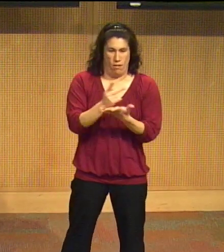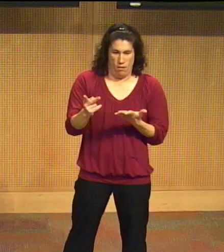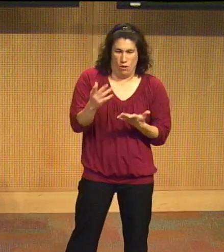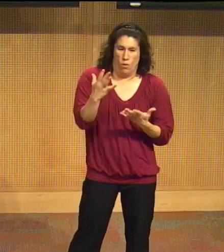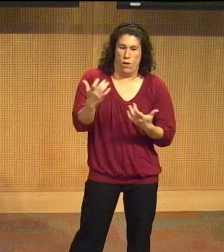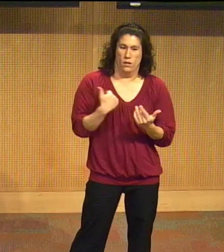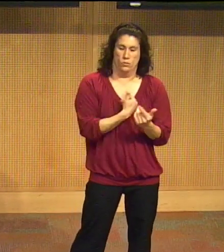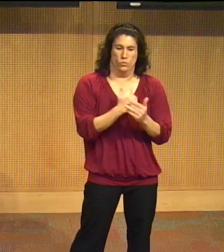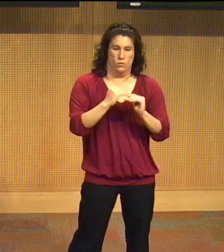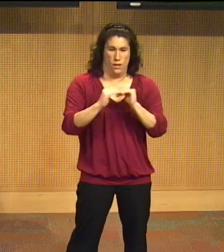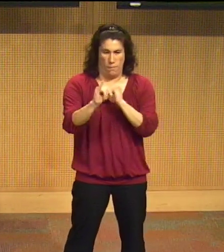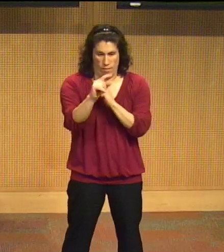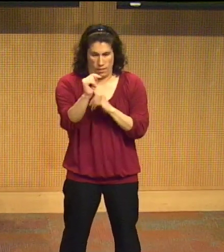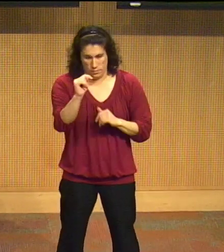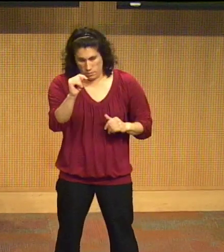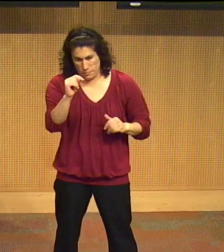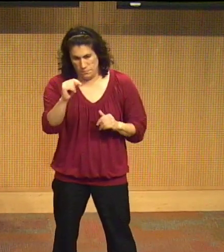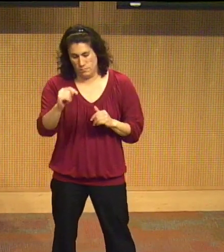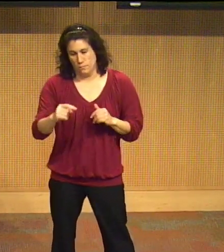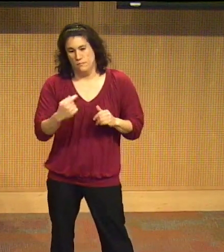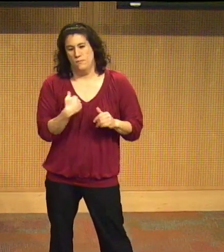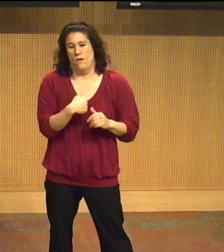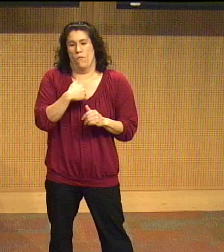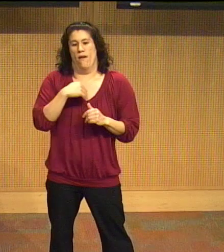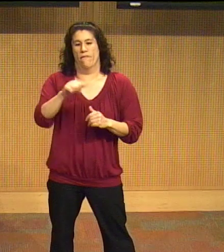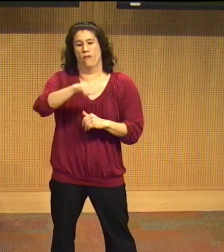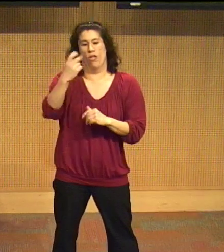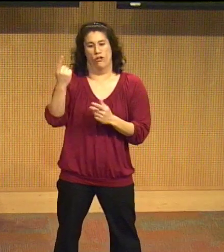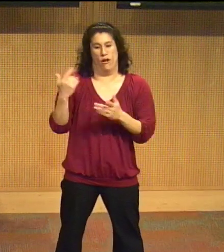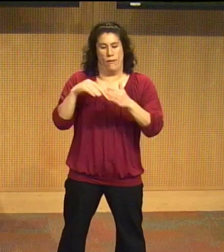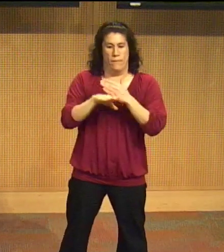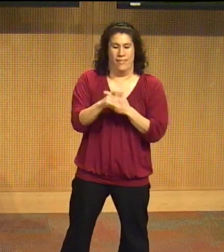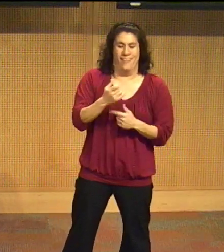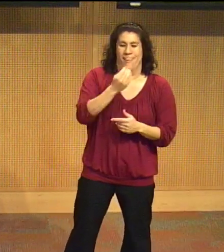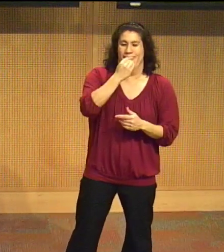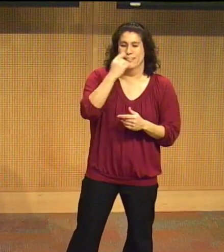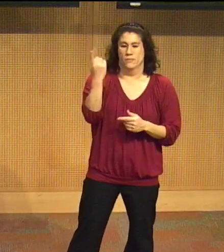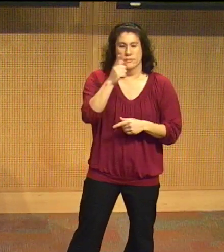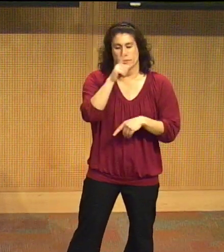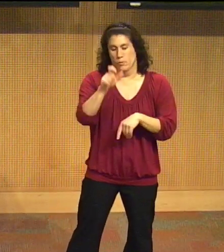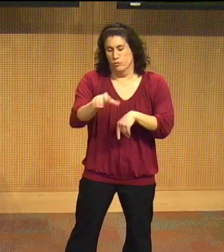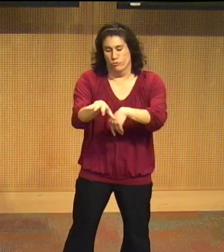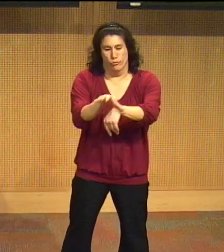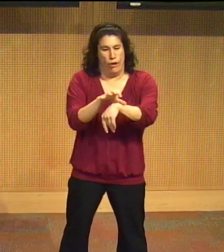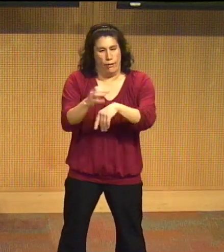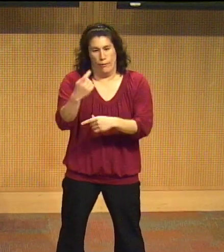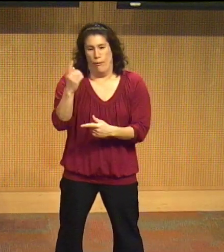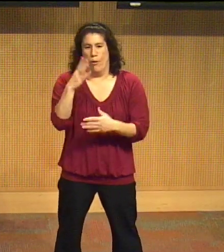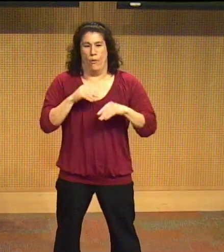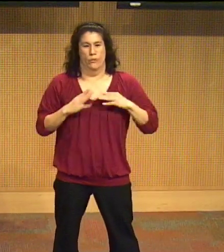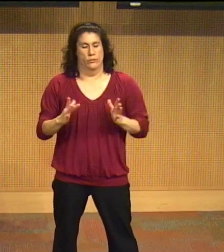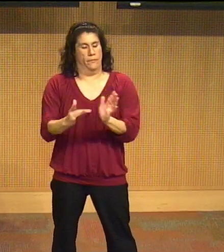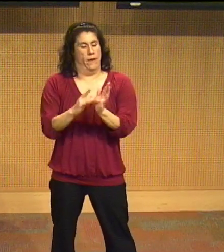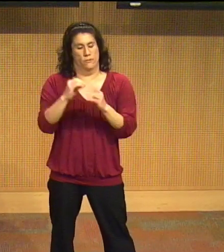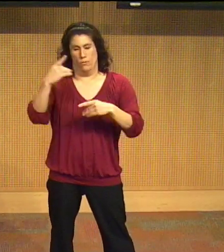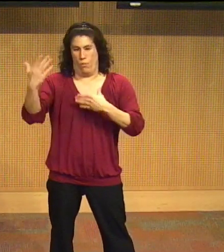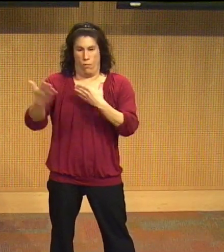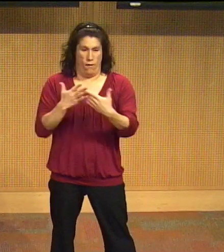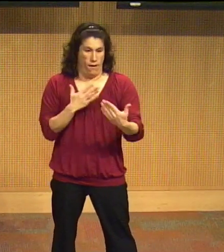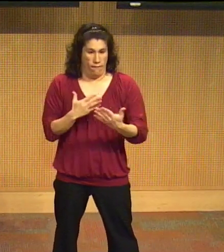office and they've got kidney failure and they need some help, emergency services. Or an animal that's eaten something toxic like chocolate or whatnot,